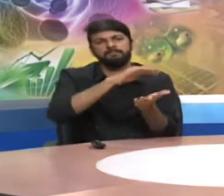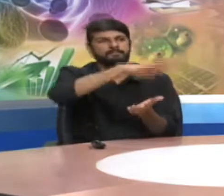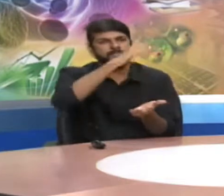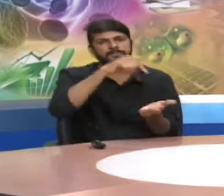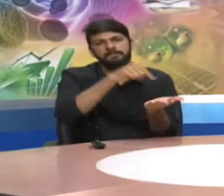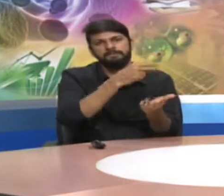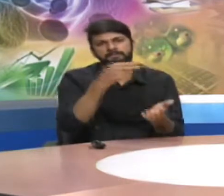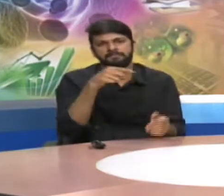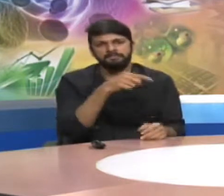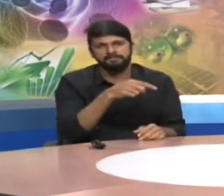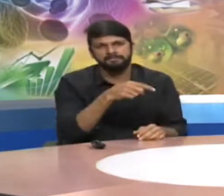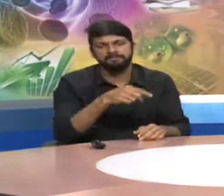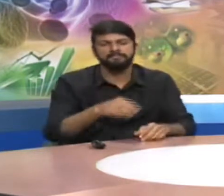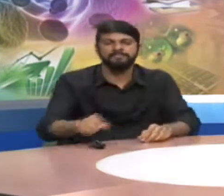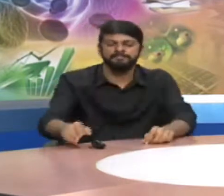monasteries.